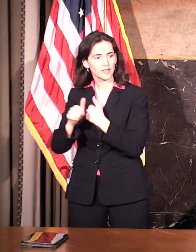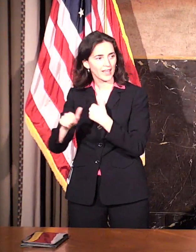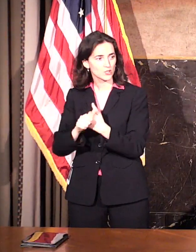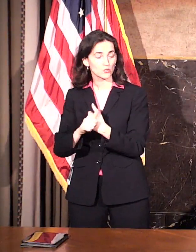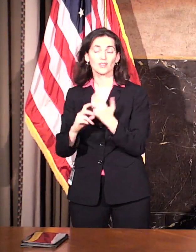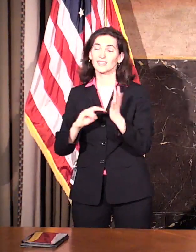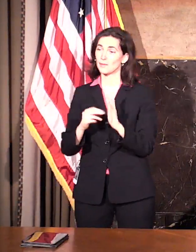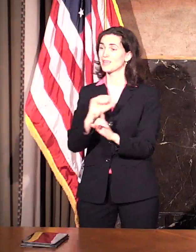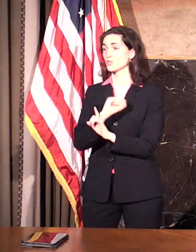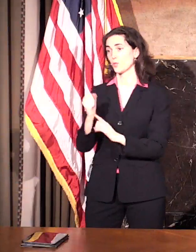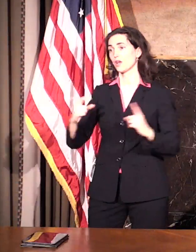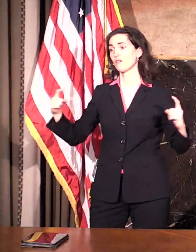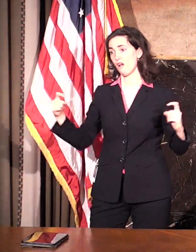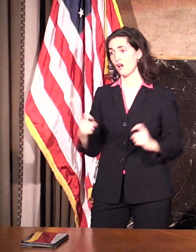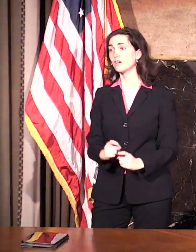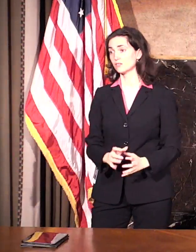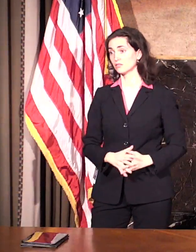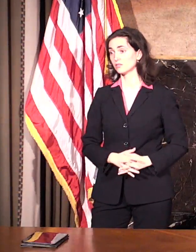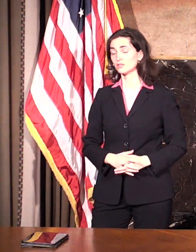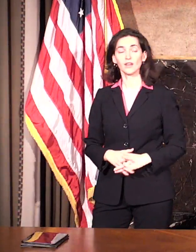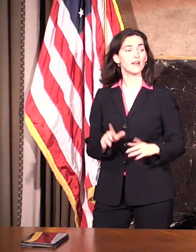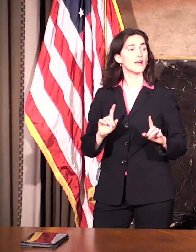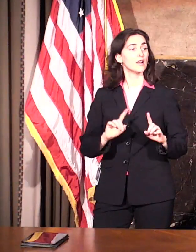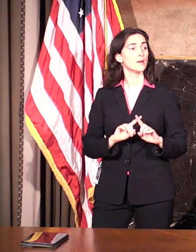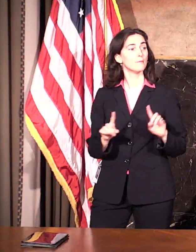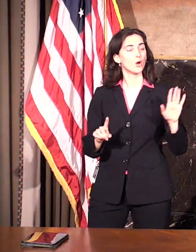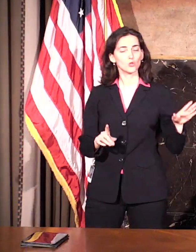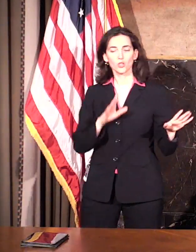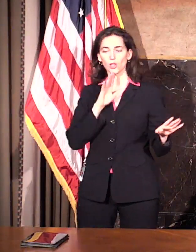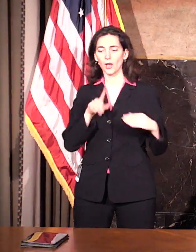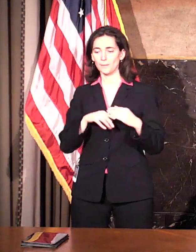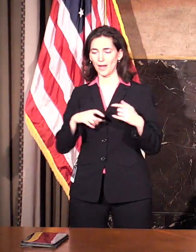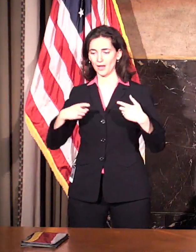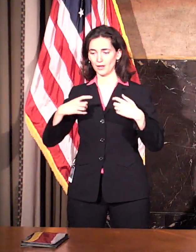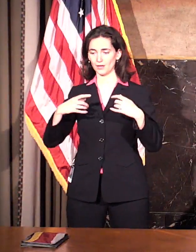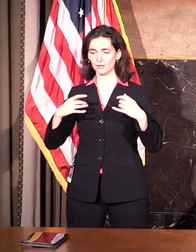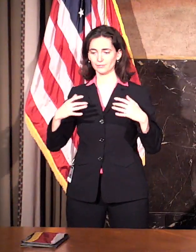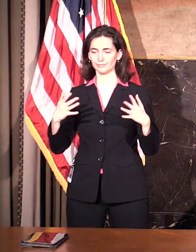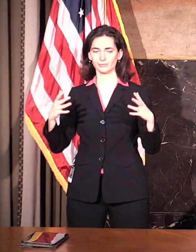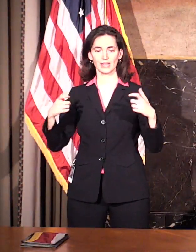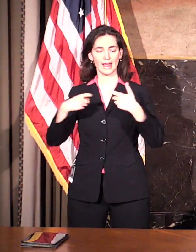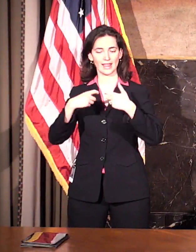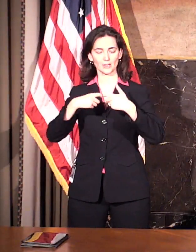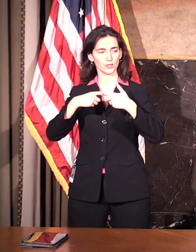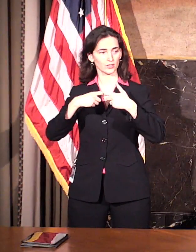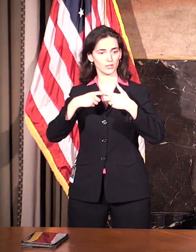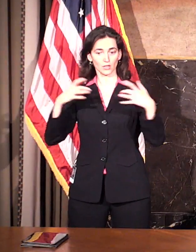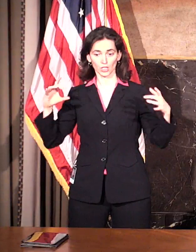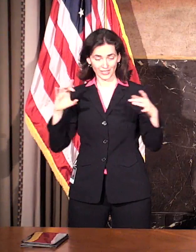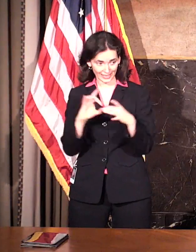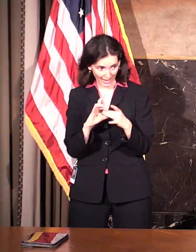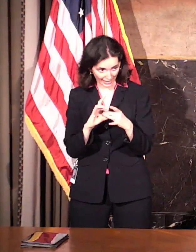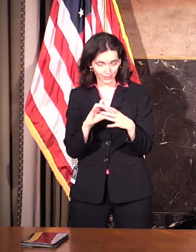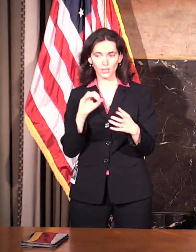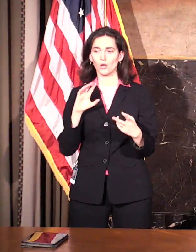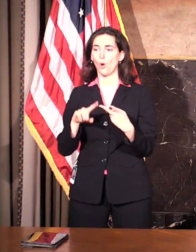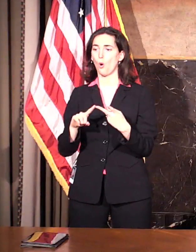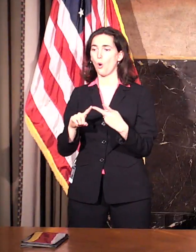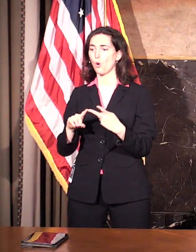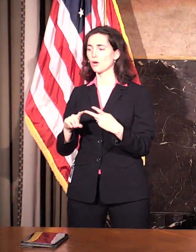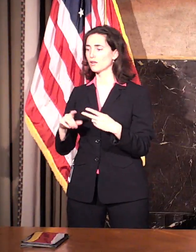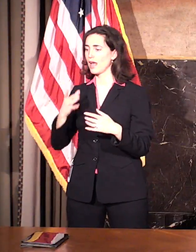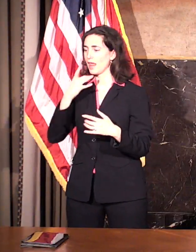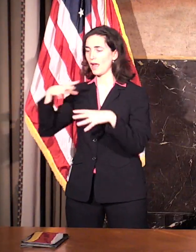complicated. But I think whether you're talking about power restoration or whether you're talking about these rolling